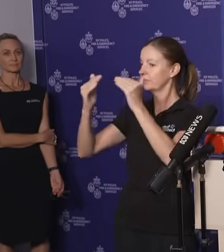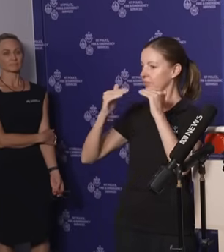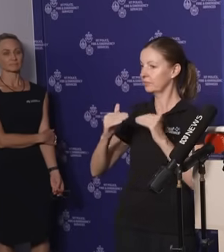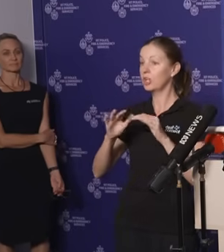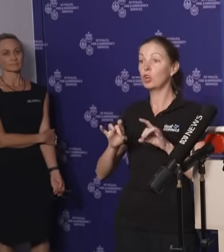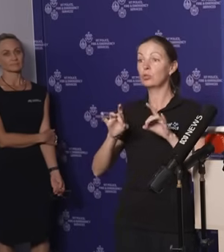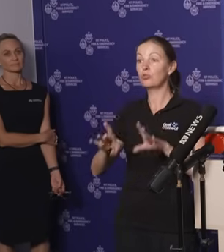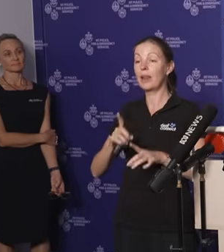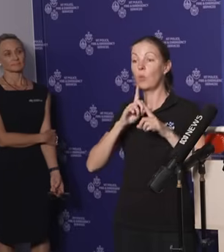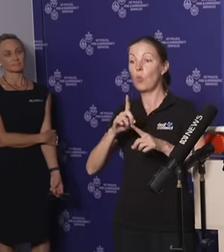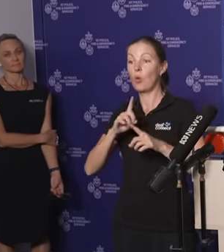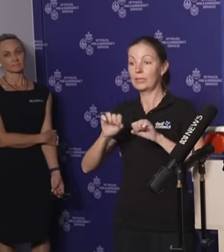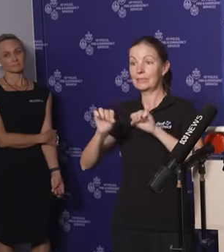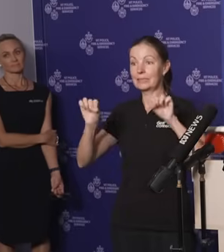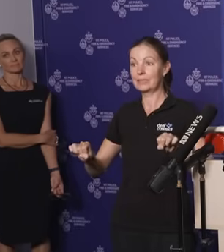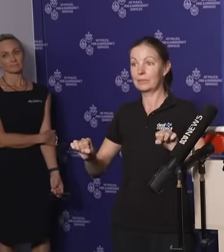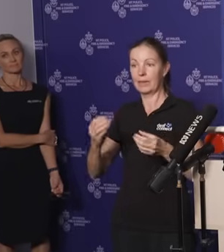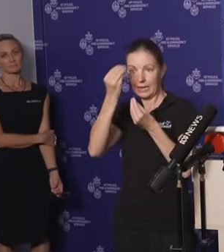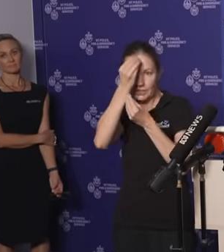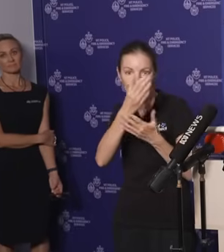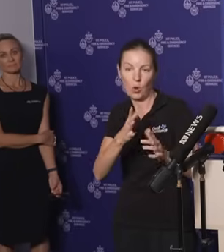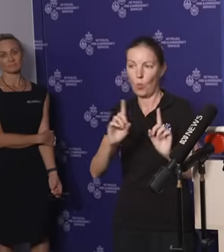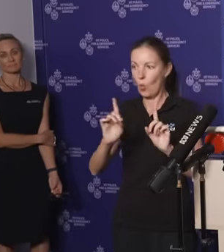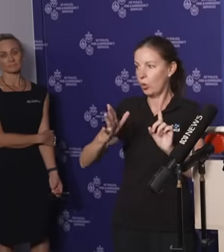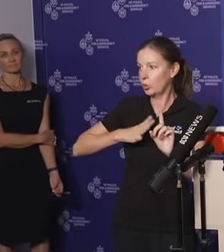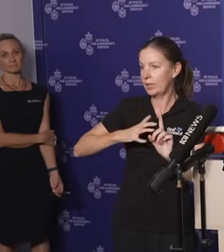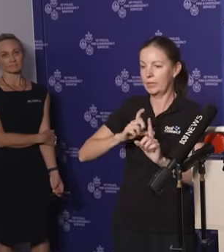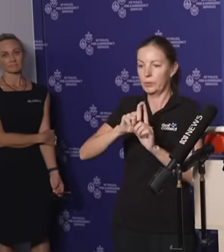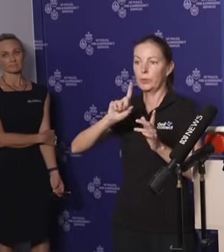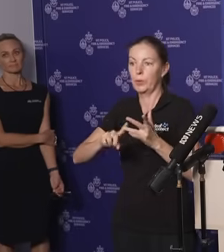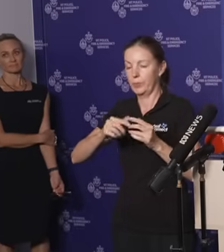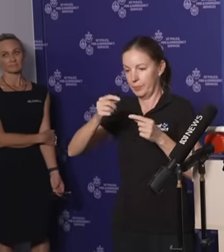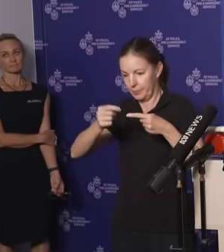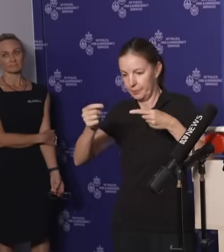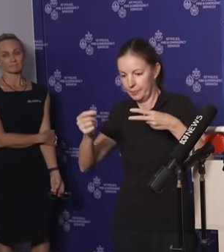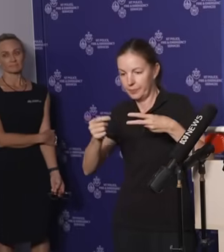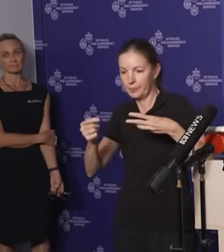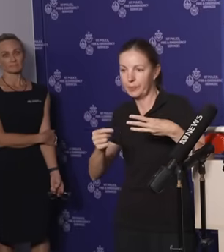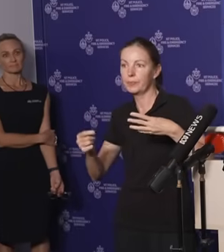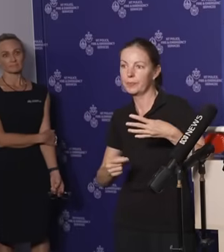warning system tells you what you need to think about and what you need to do.